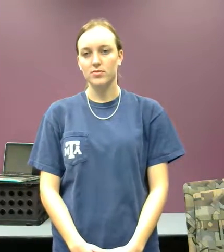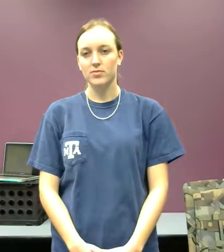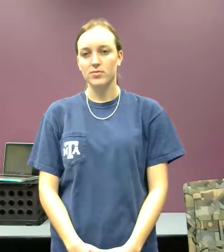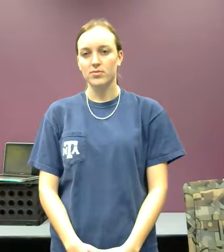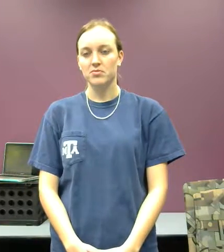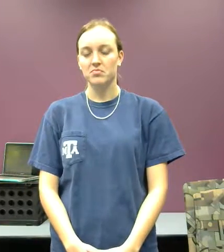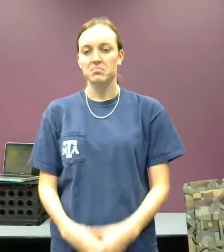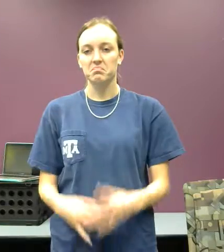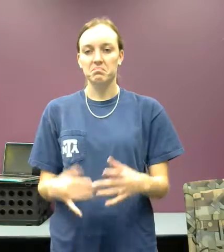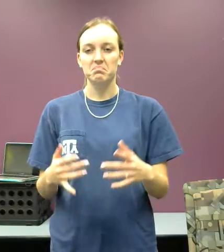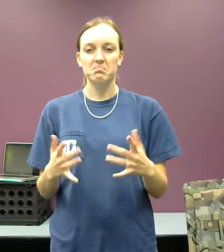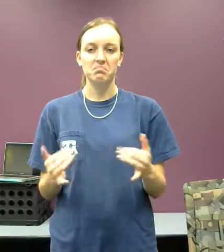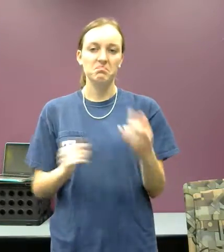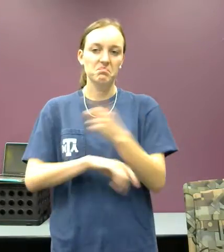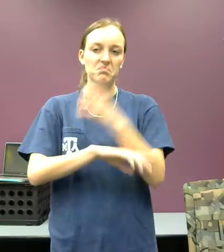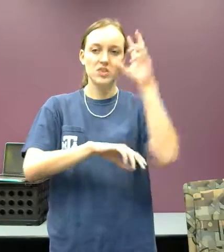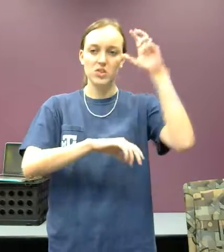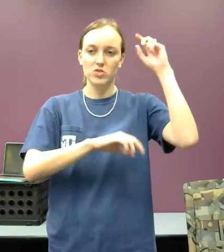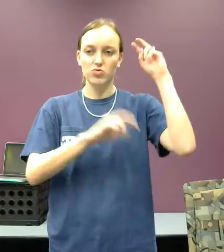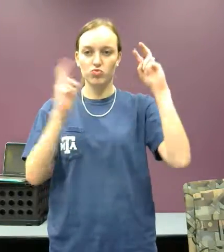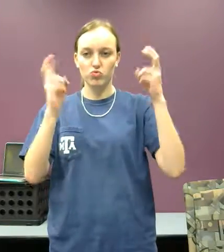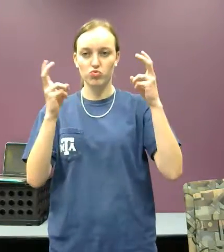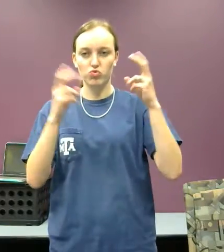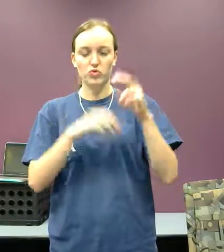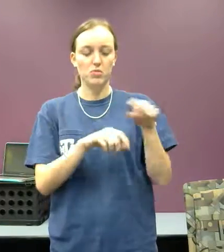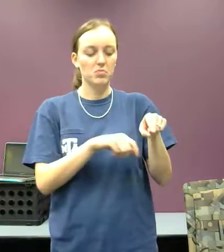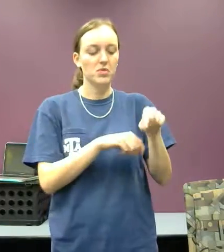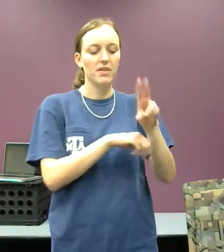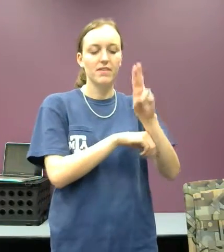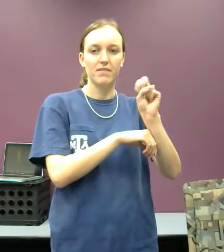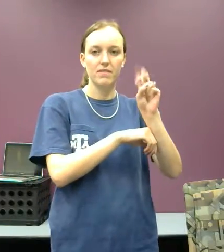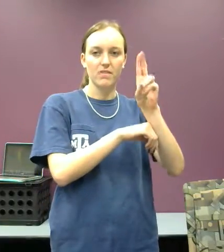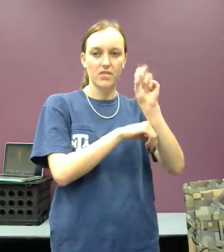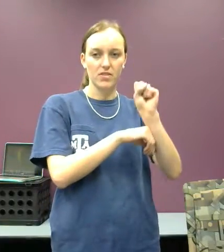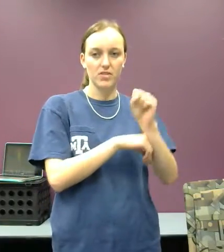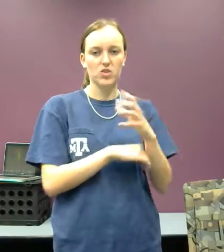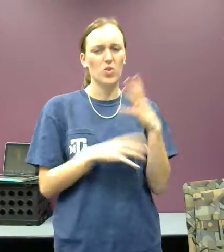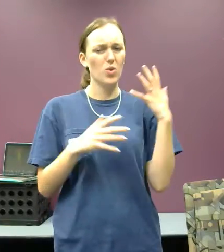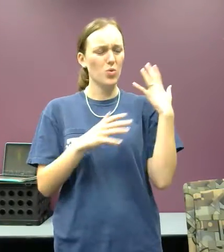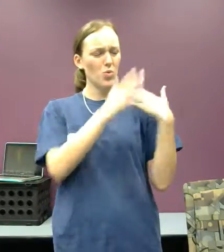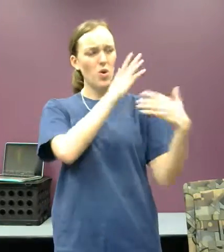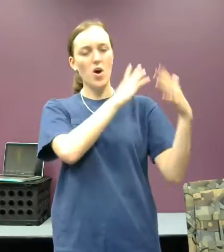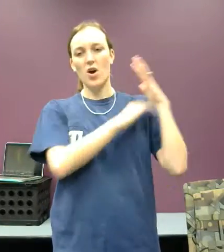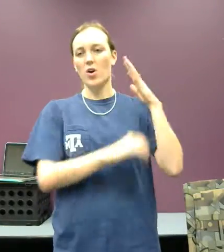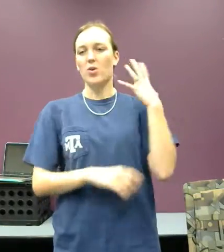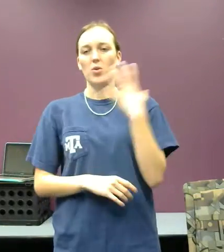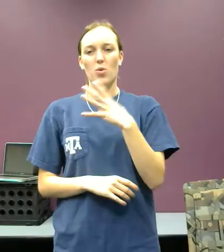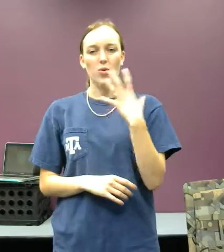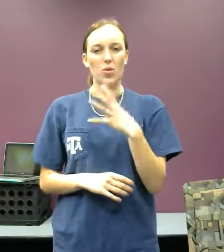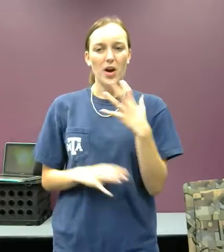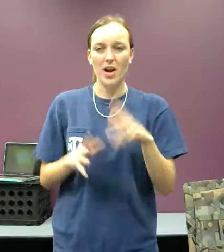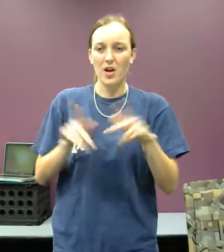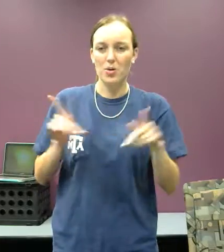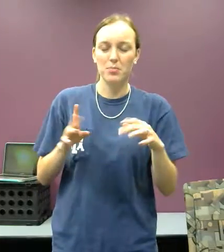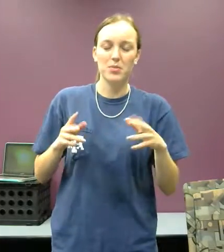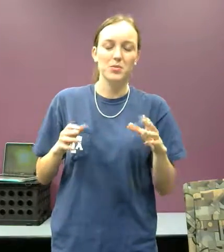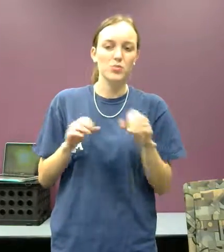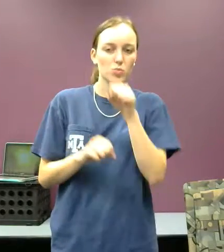Today's topic, Venus, has fascinated mankind since the beginning of recorded history. But humans will probably never visit, and